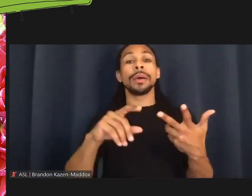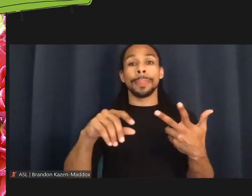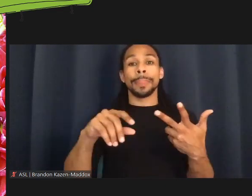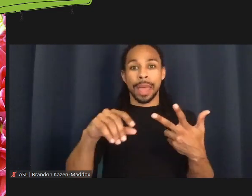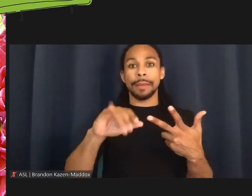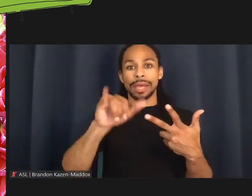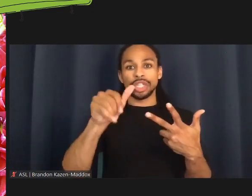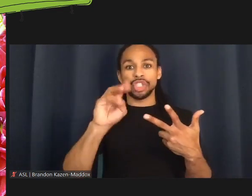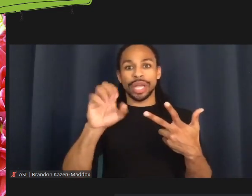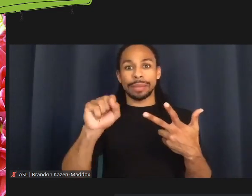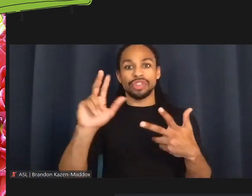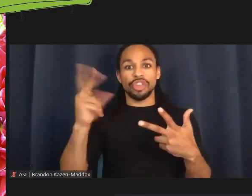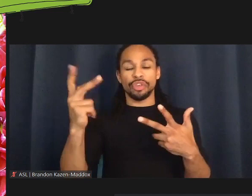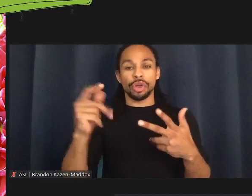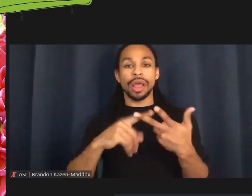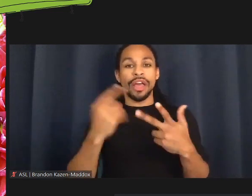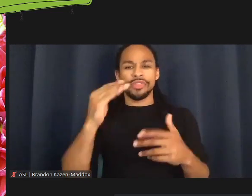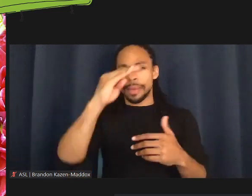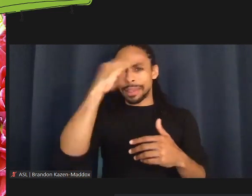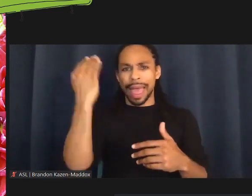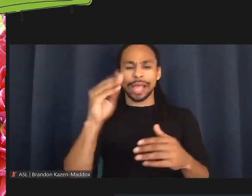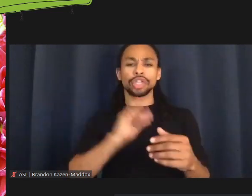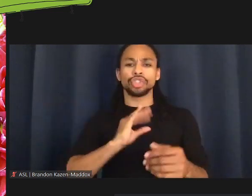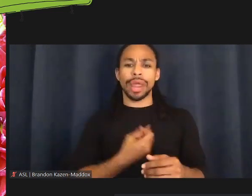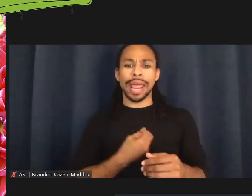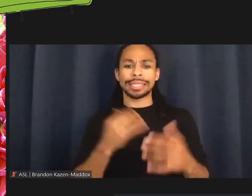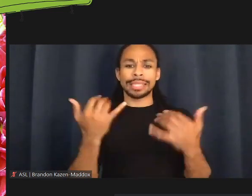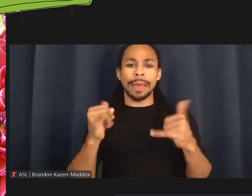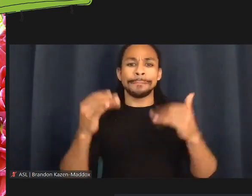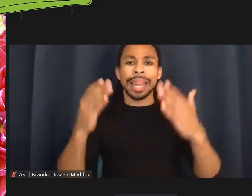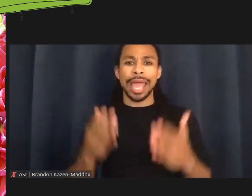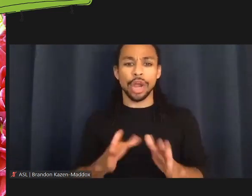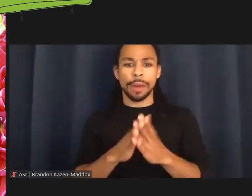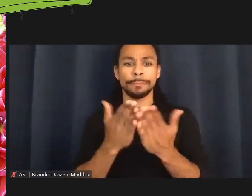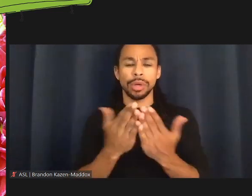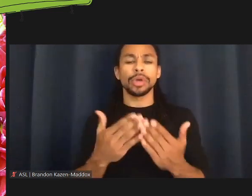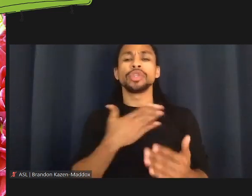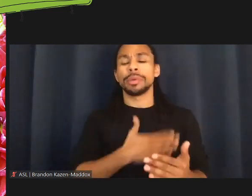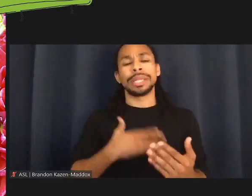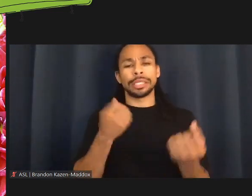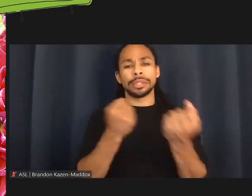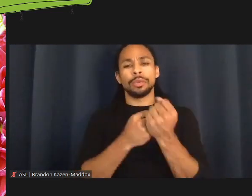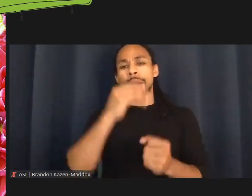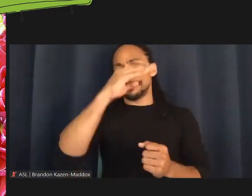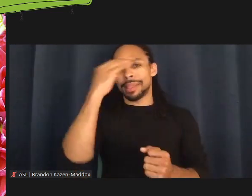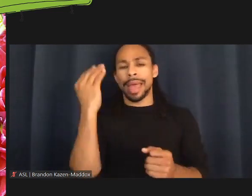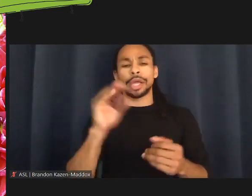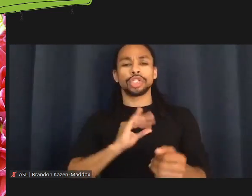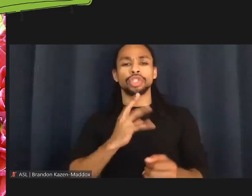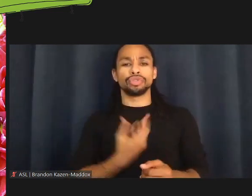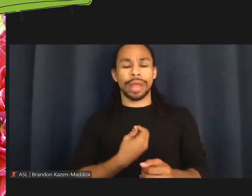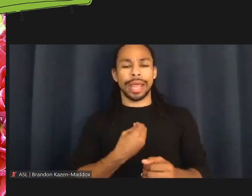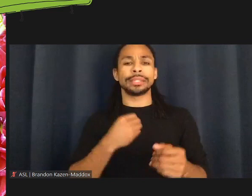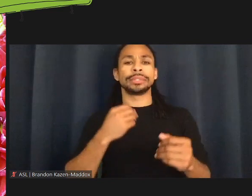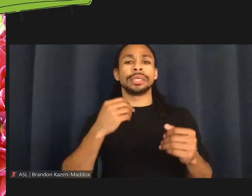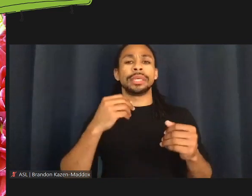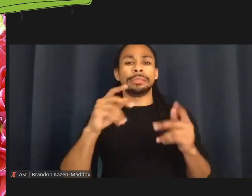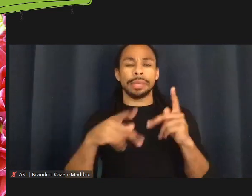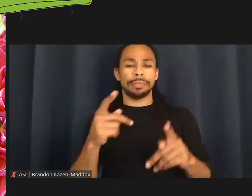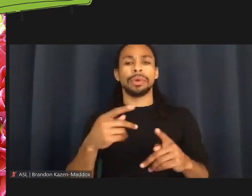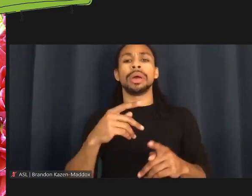Book. So please support trans Black people, support Black and disabled and femme